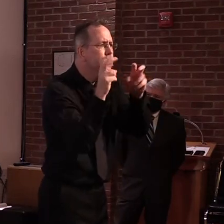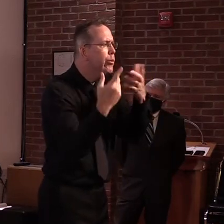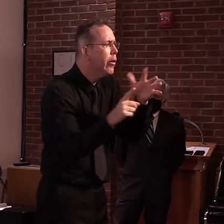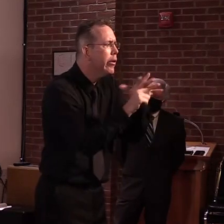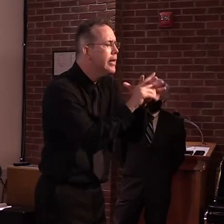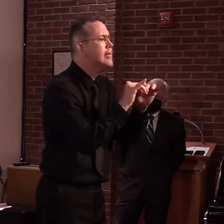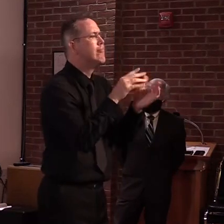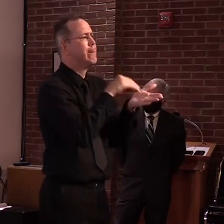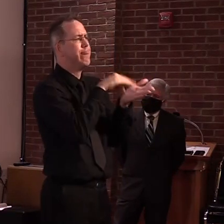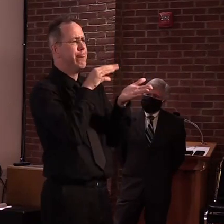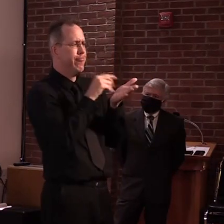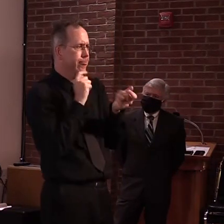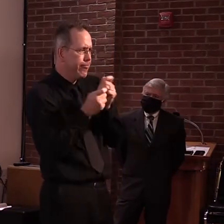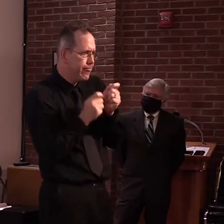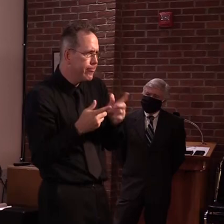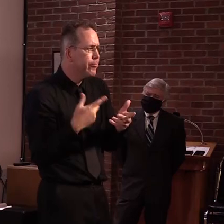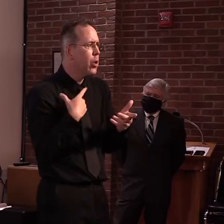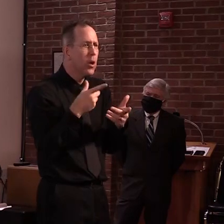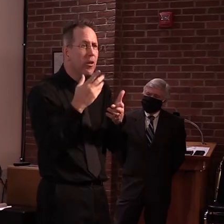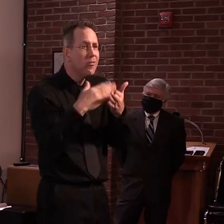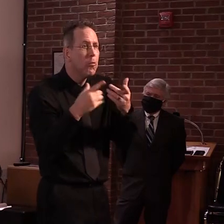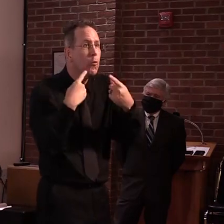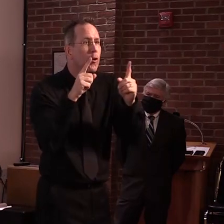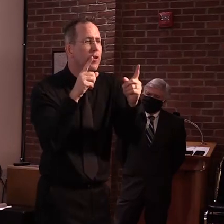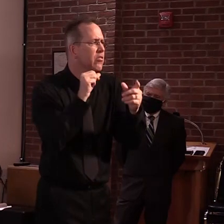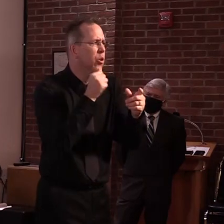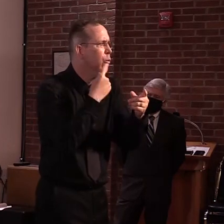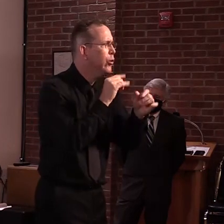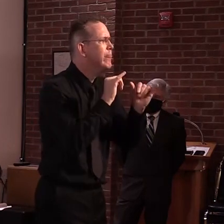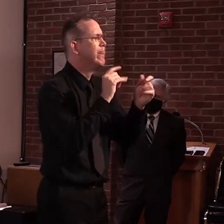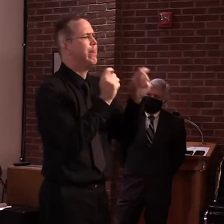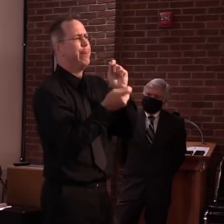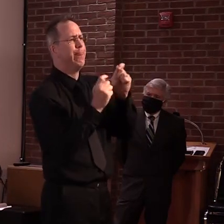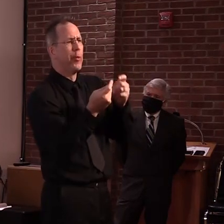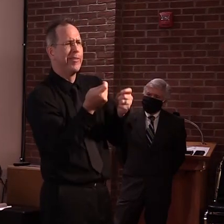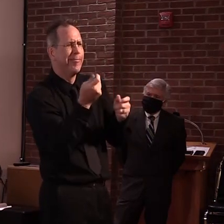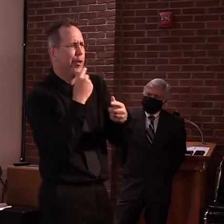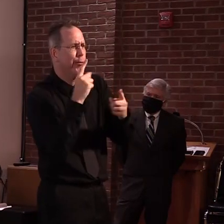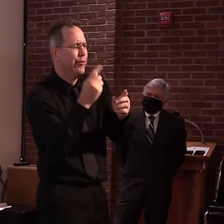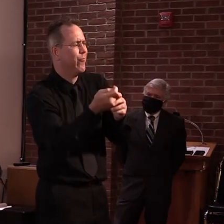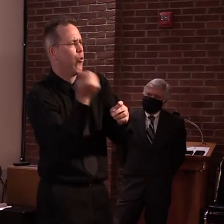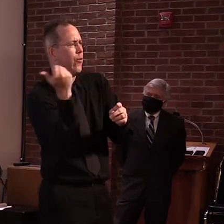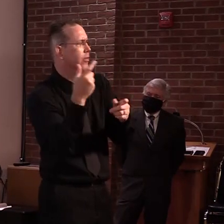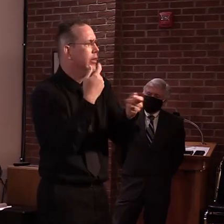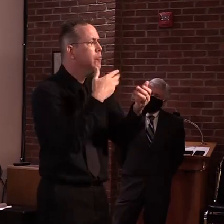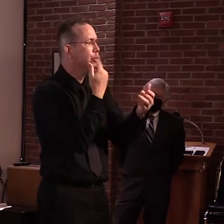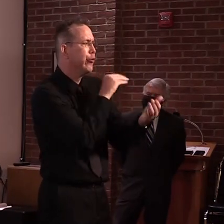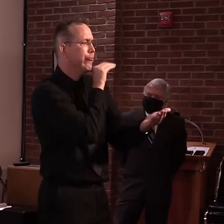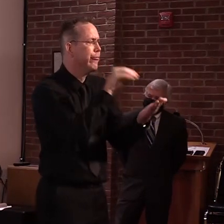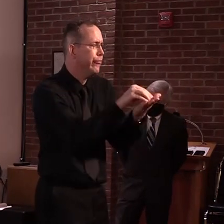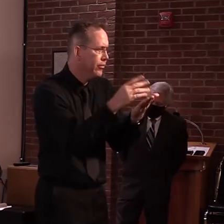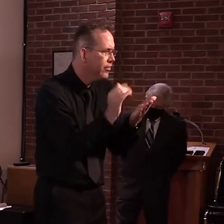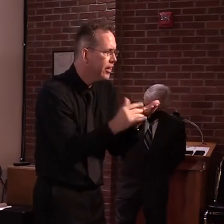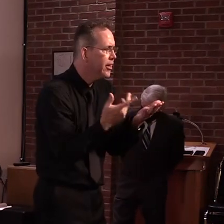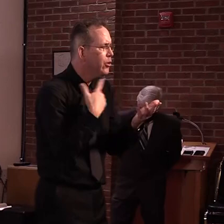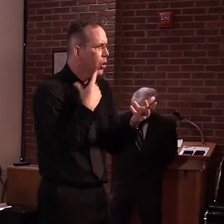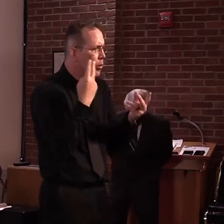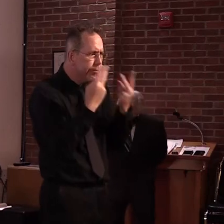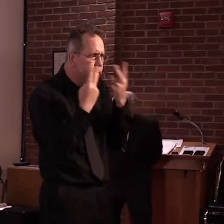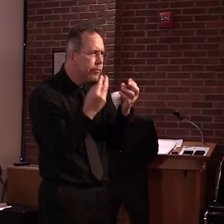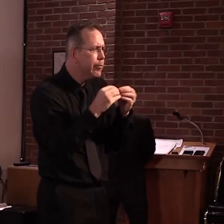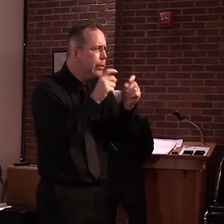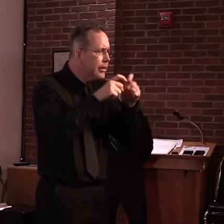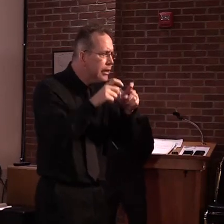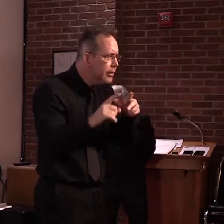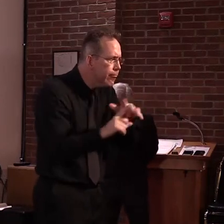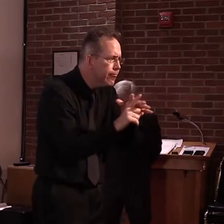well, what we've done well, and enhancing that. So if we can continue to increase our testing and tracing abilities, when we see an